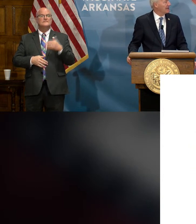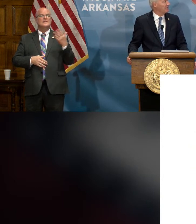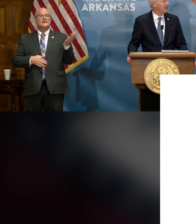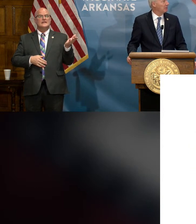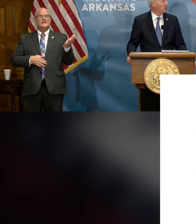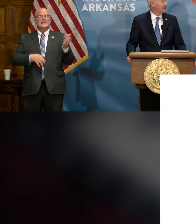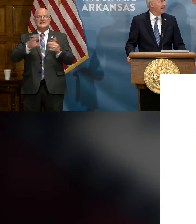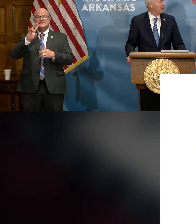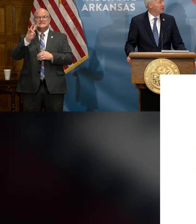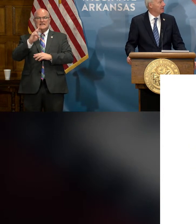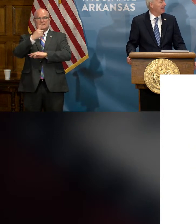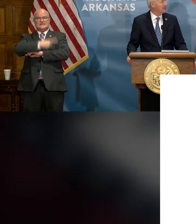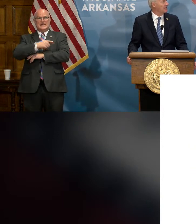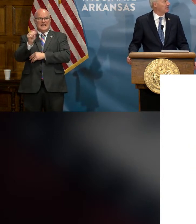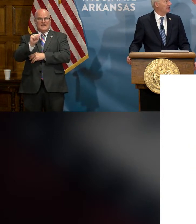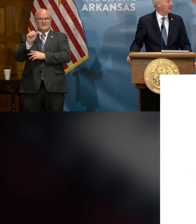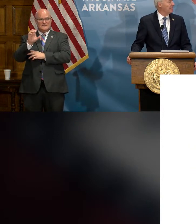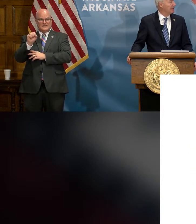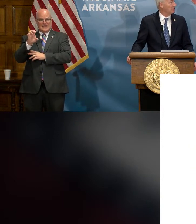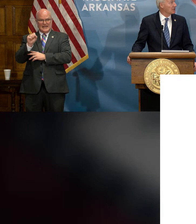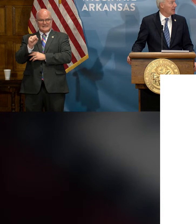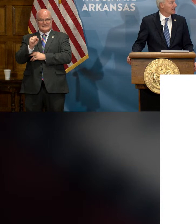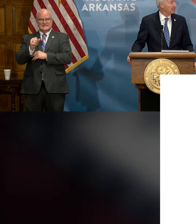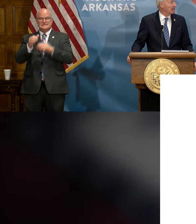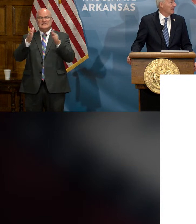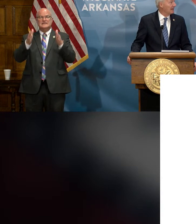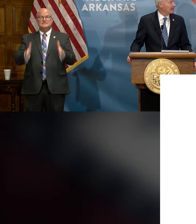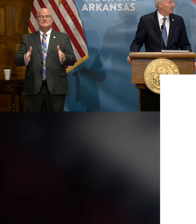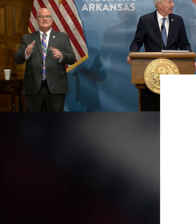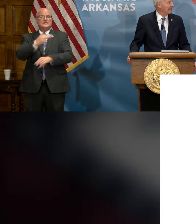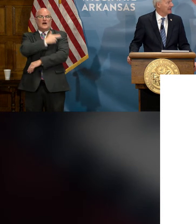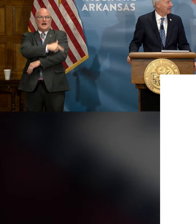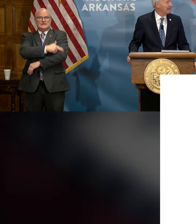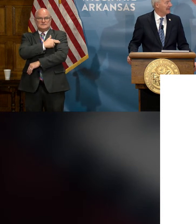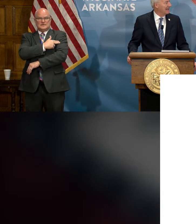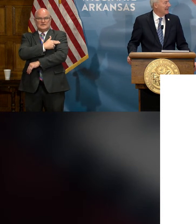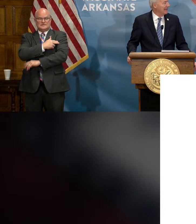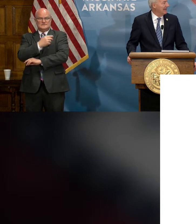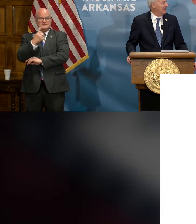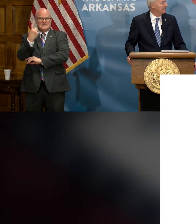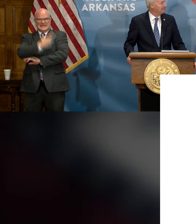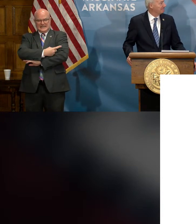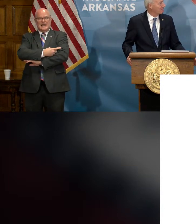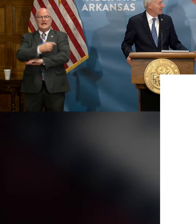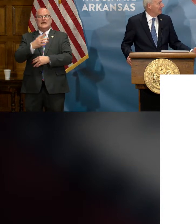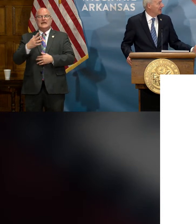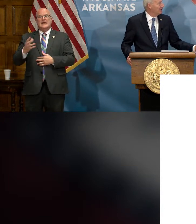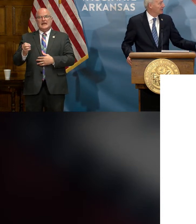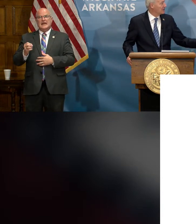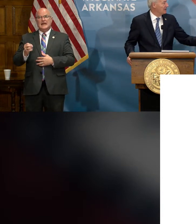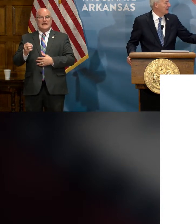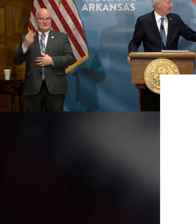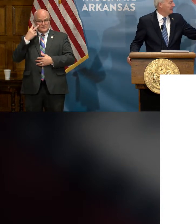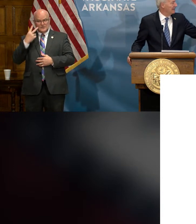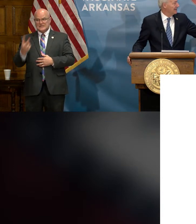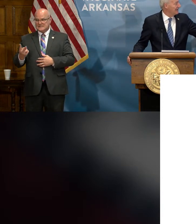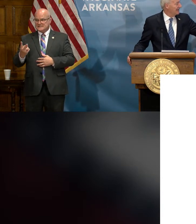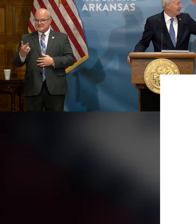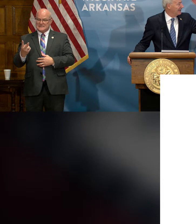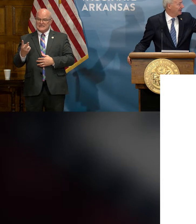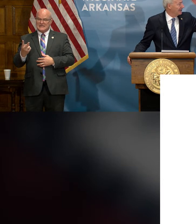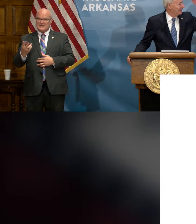this is a 7-day rolling average of cases and individuals hospitalized by day. And you can